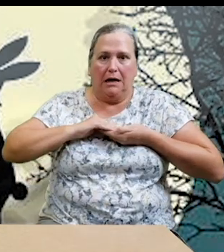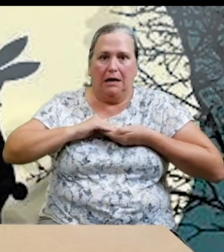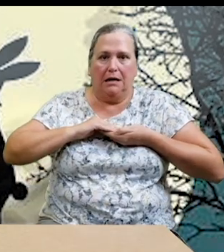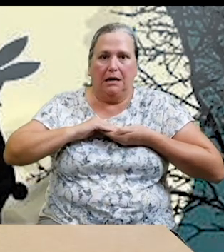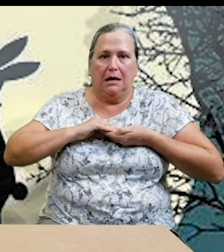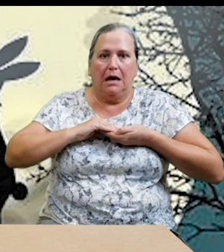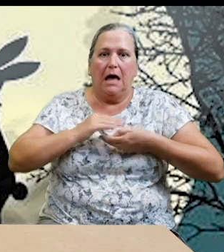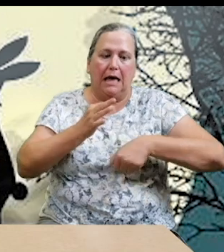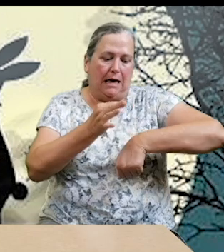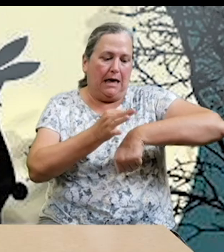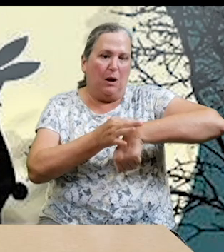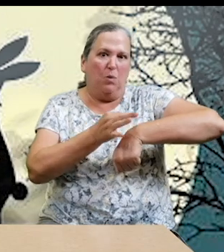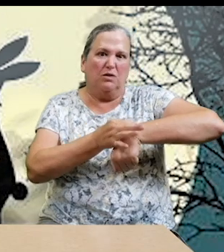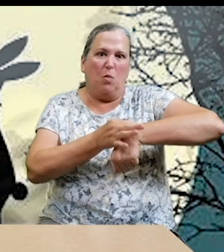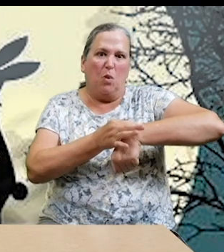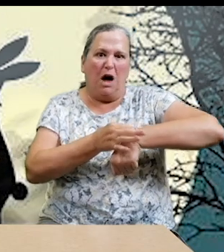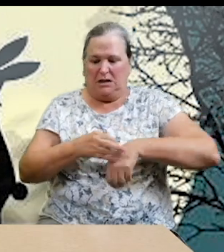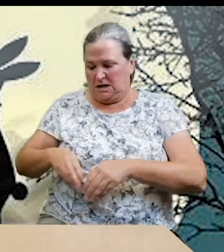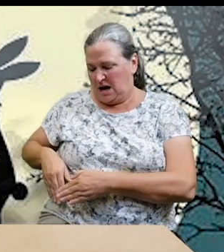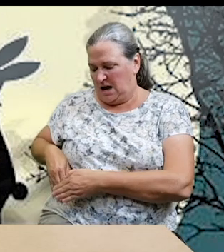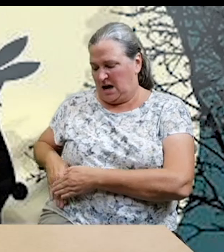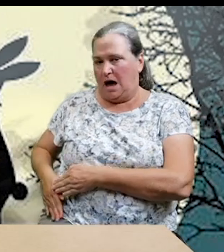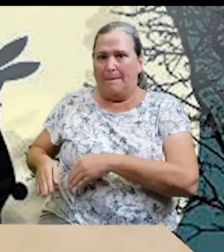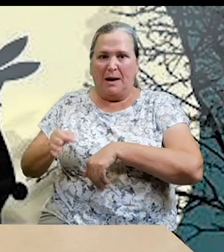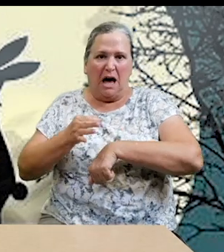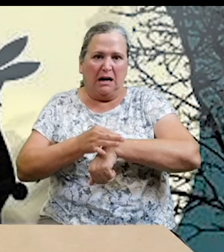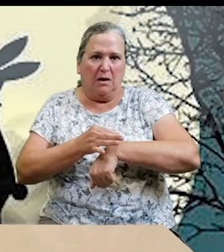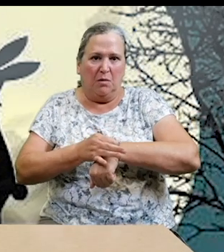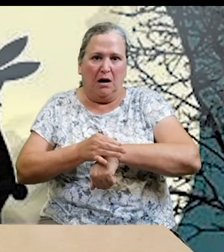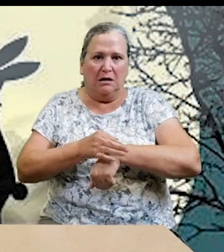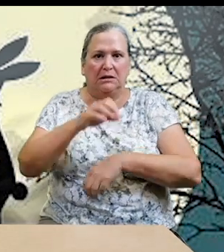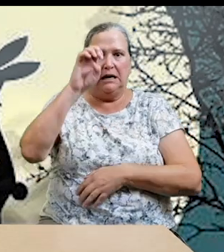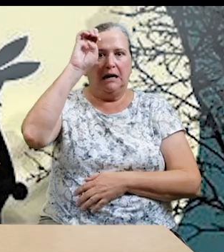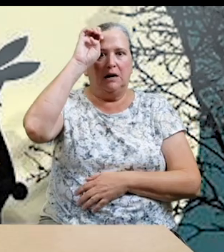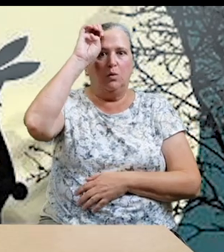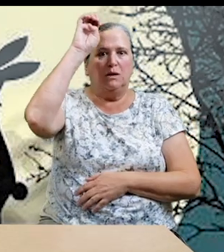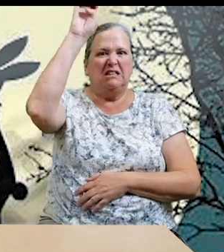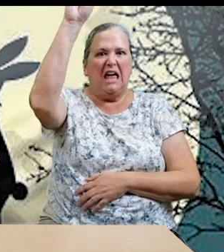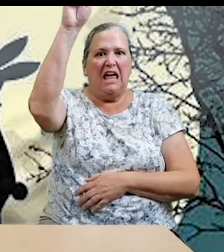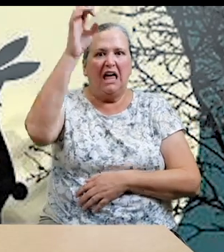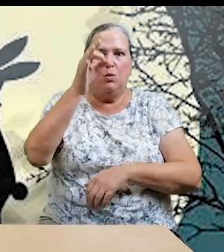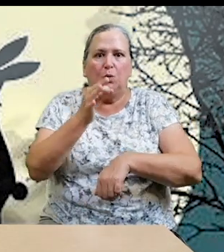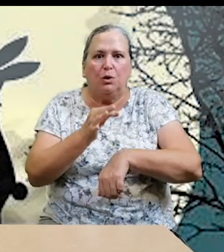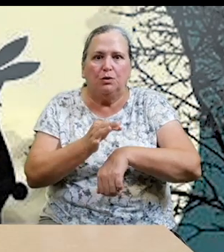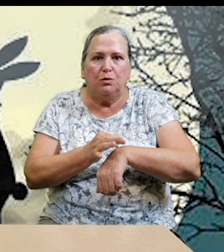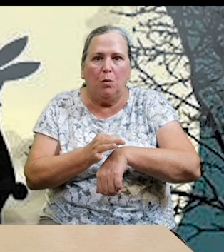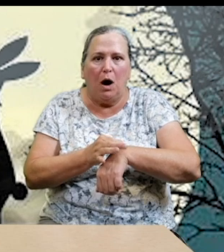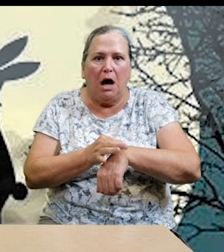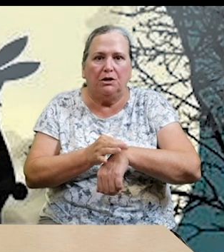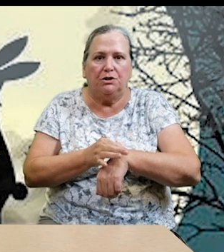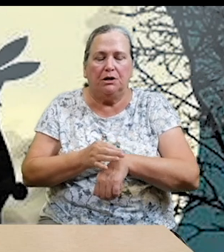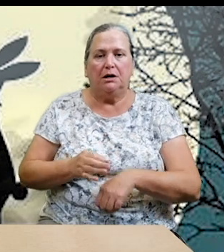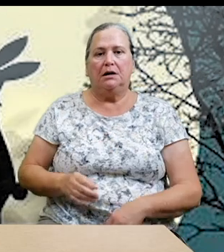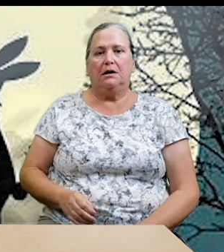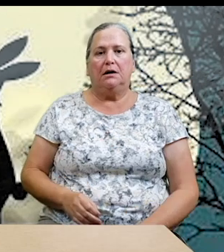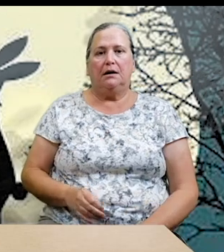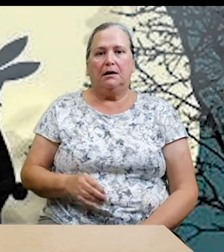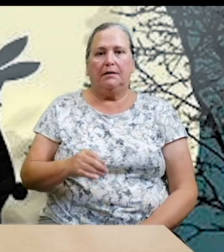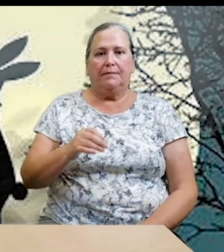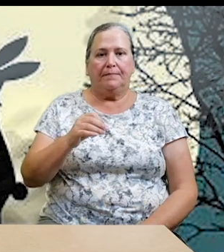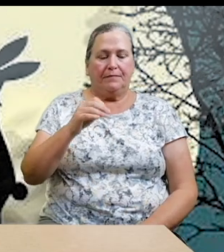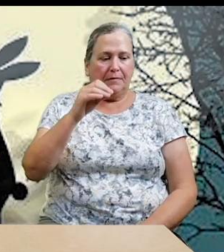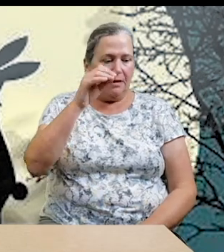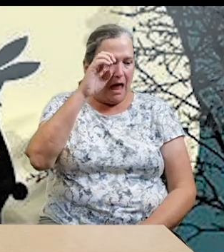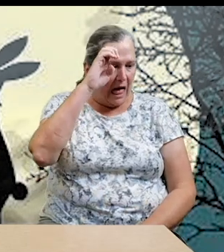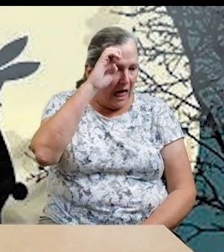a pocket watch. It was his watch. "Edward?" said Abilene.